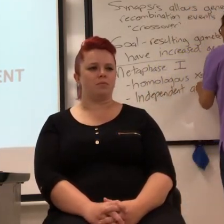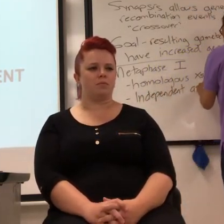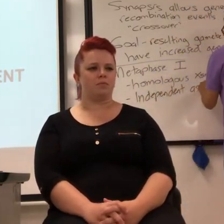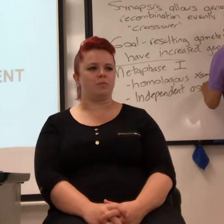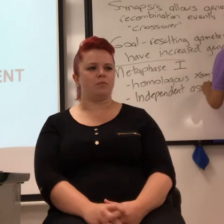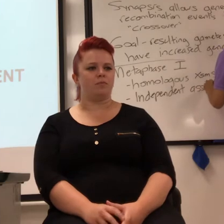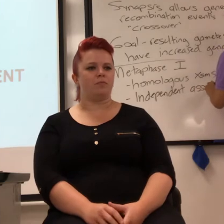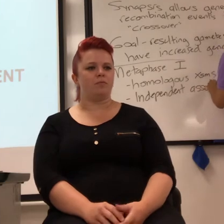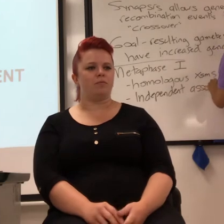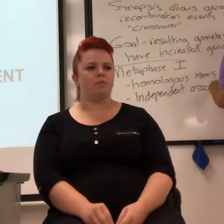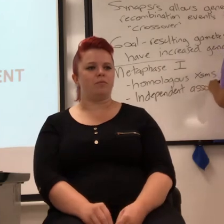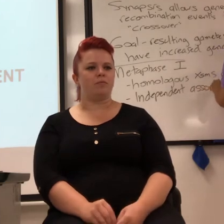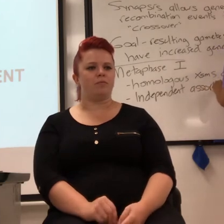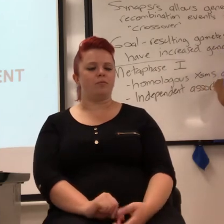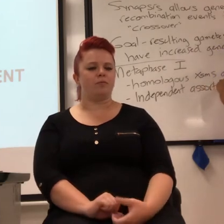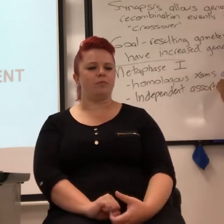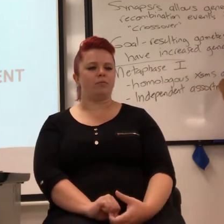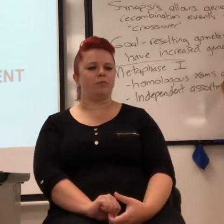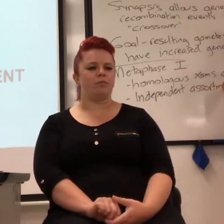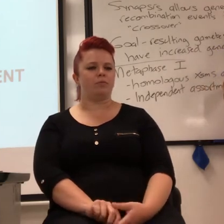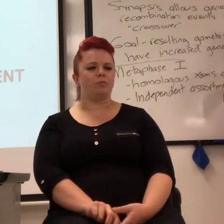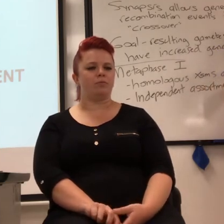assortment